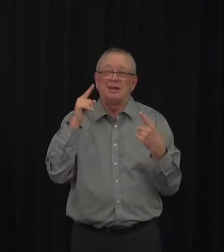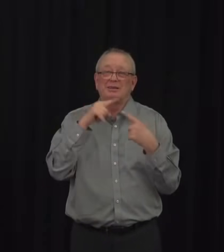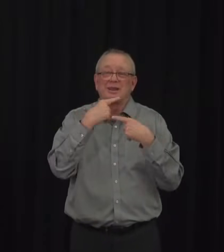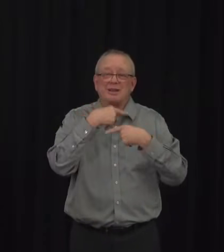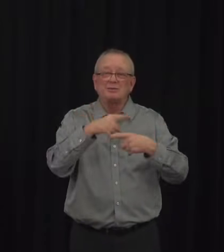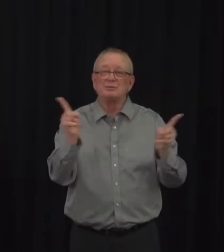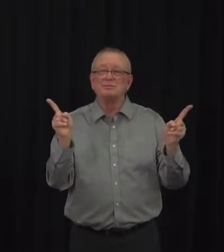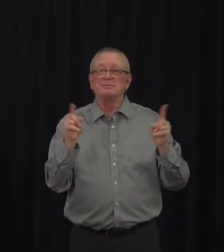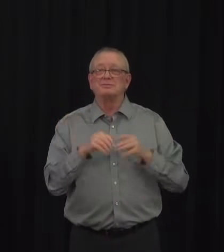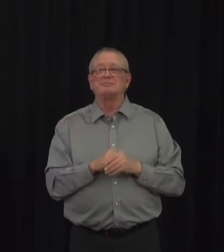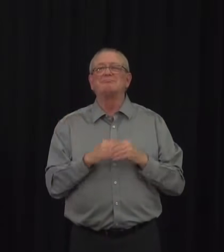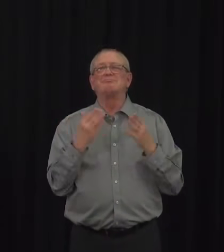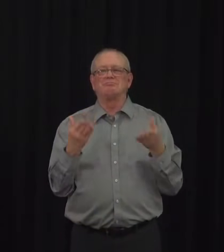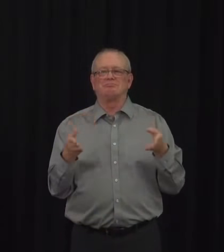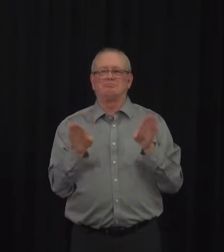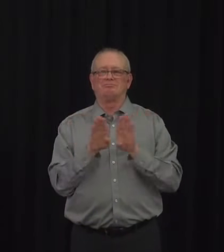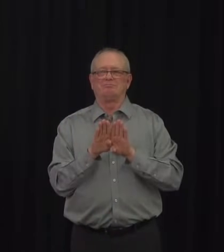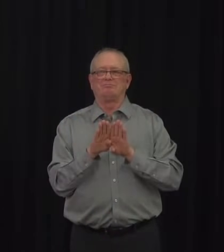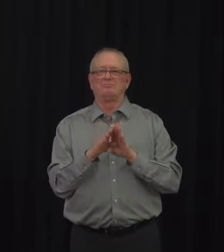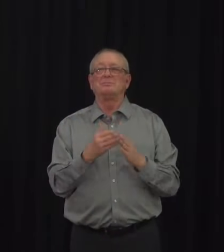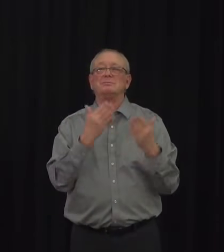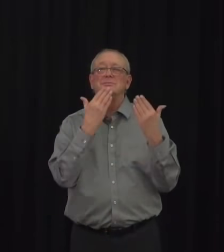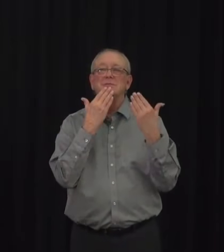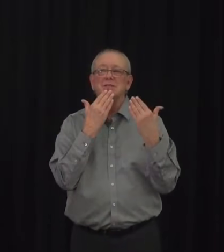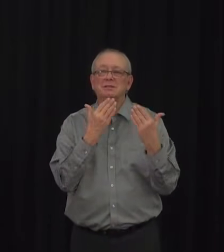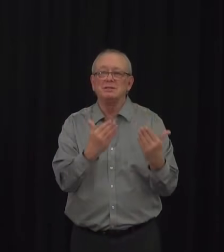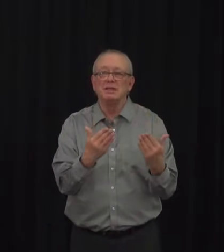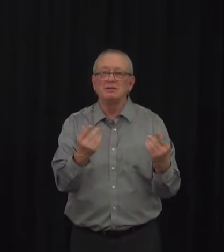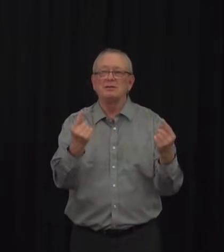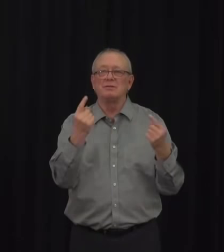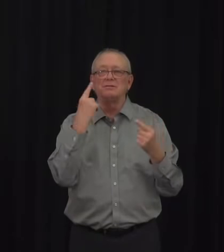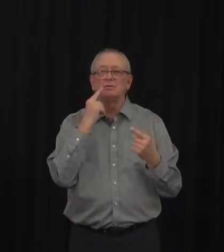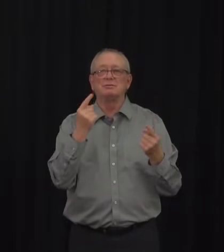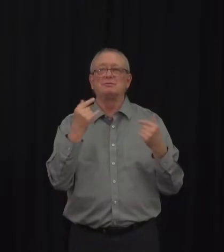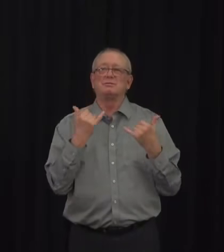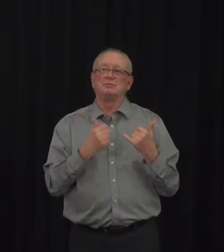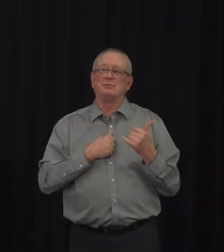availability. Our apologies for the technical issues we experienced this afternoon.